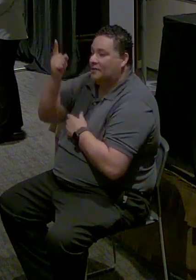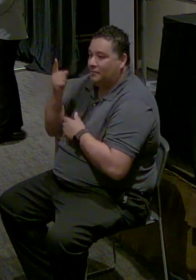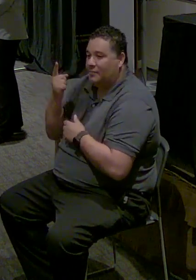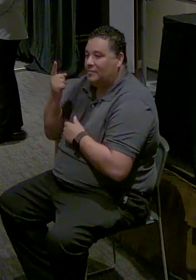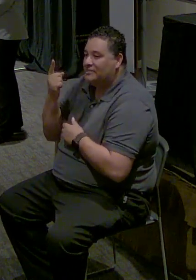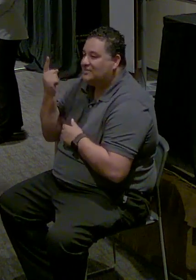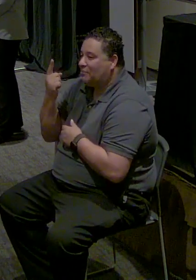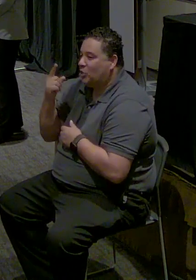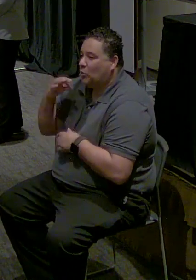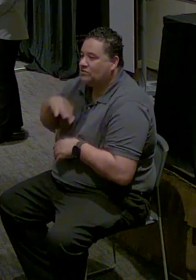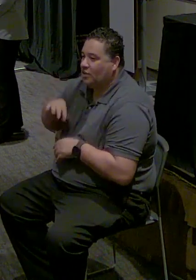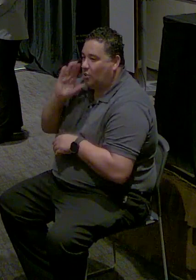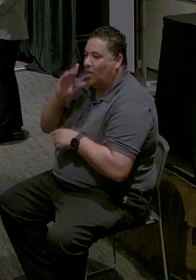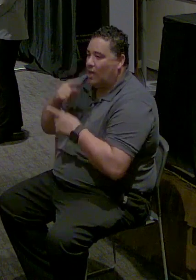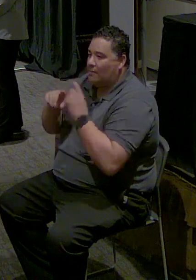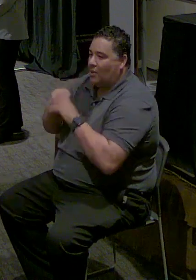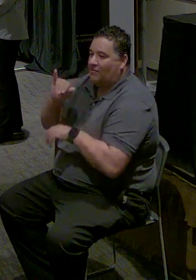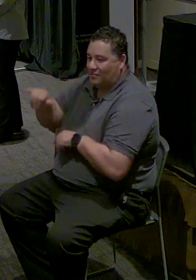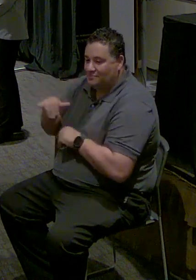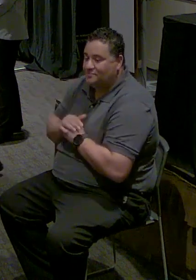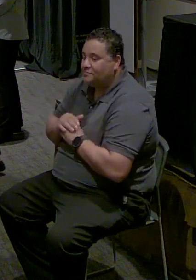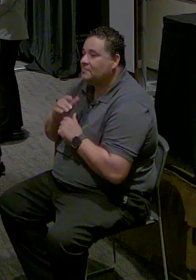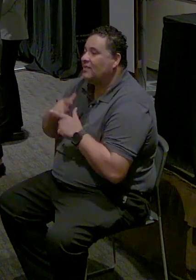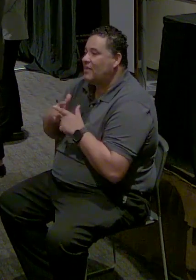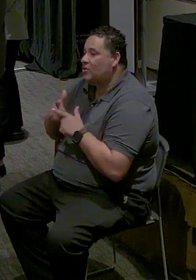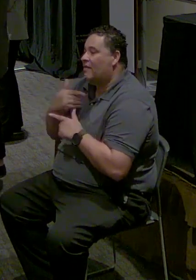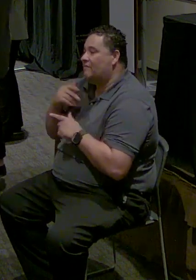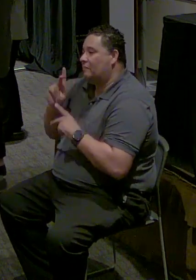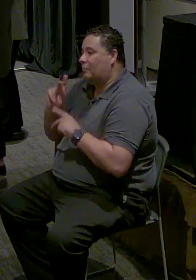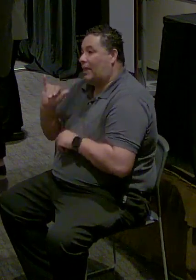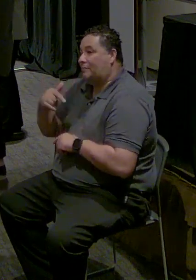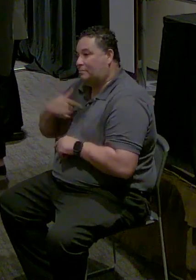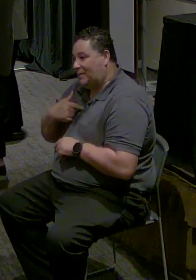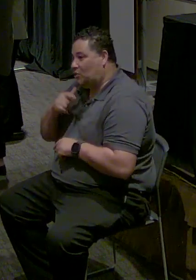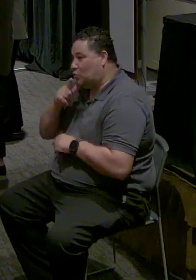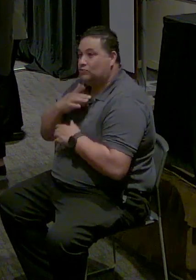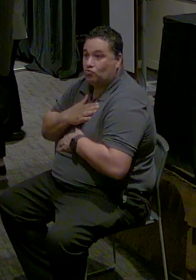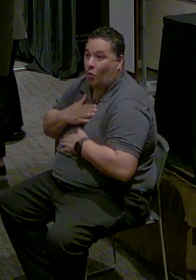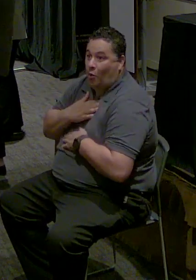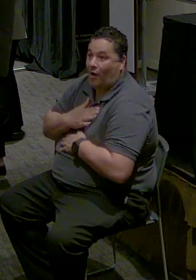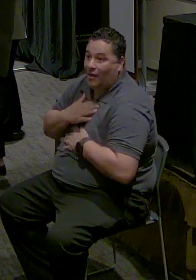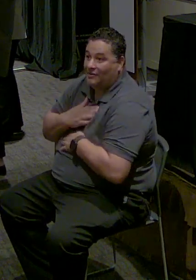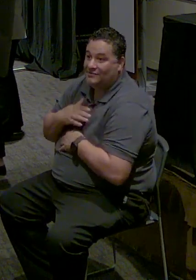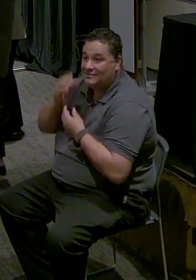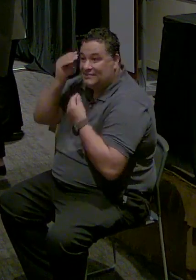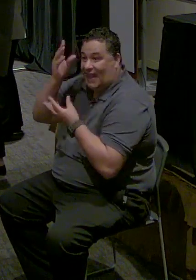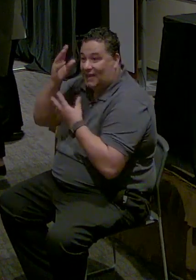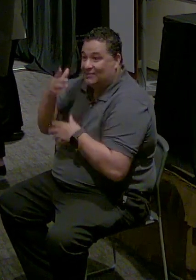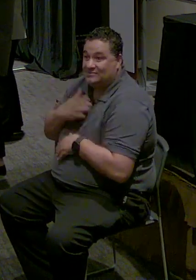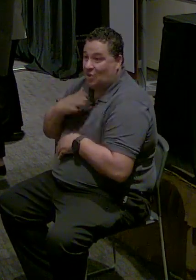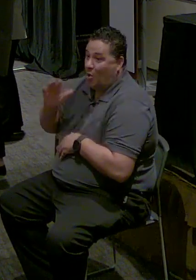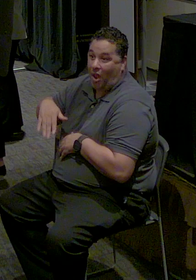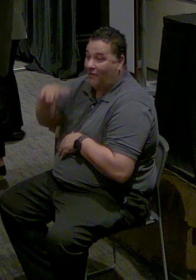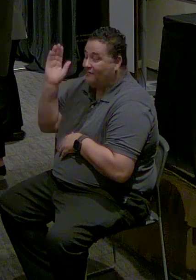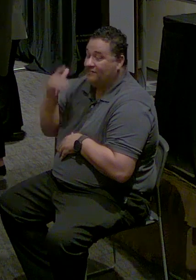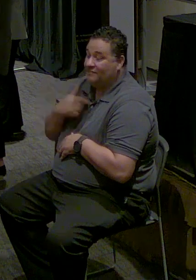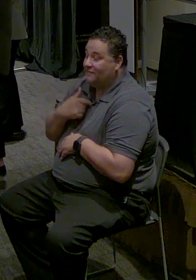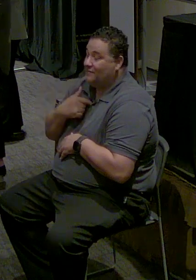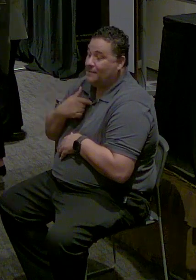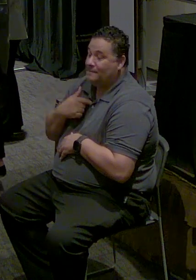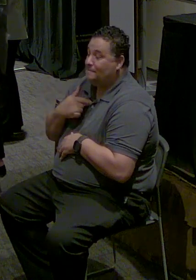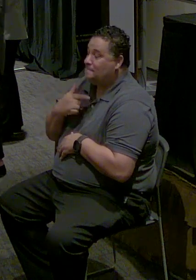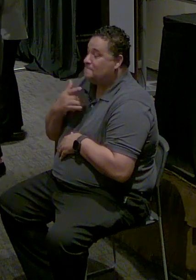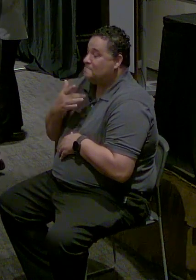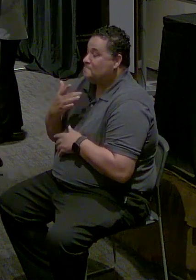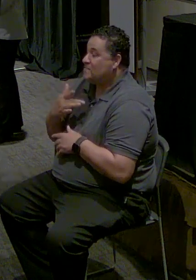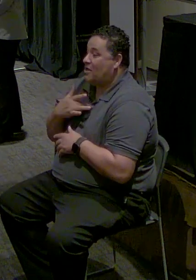come from that. And then there's a group of people who are like me and enjoy data. It's my whole life. I am perfectly content